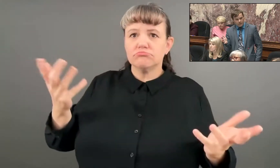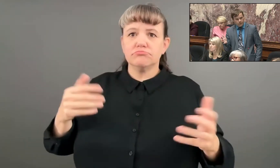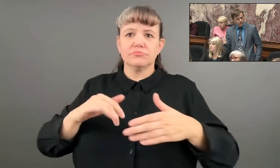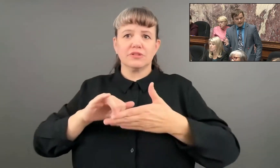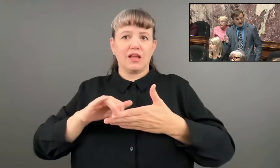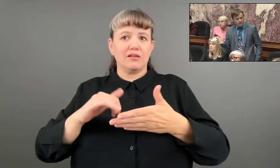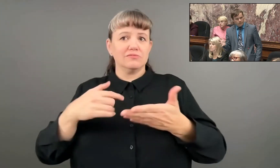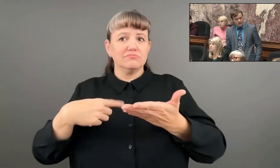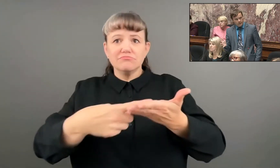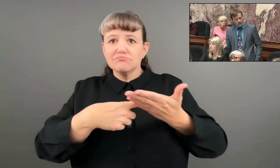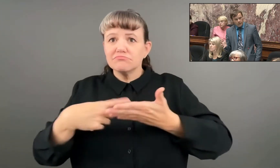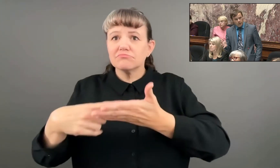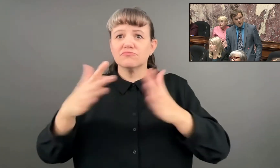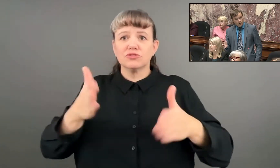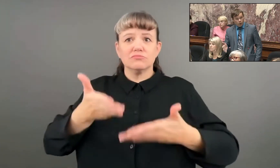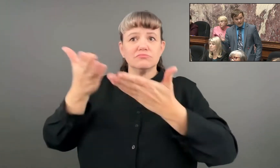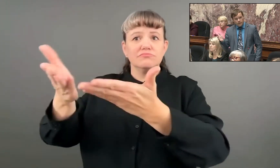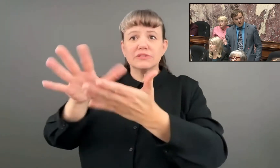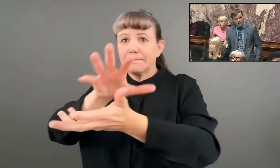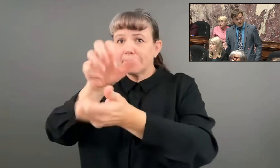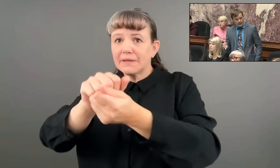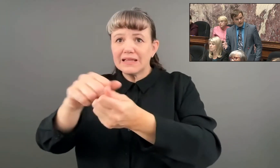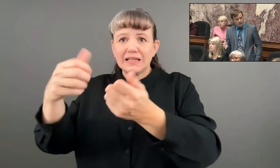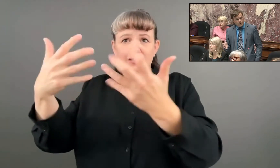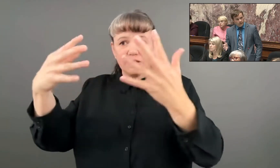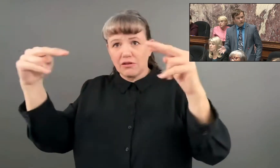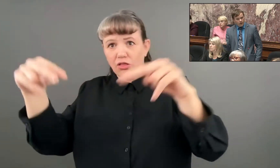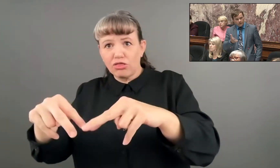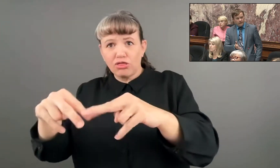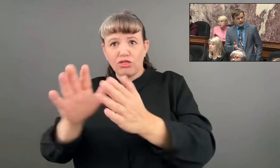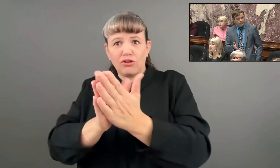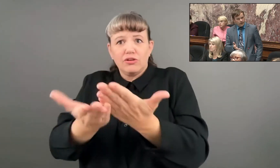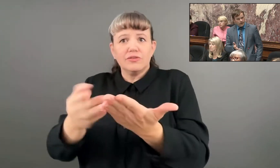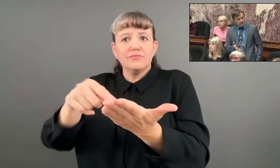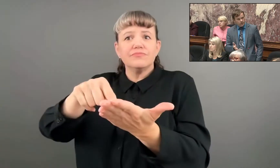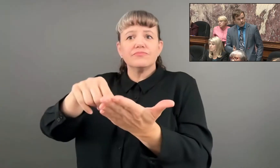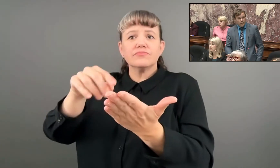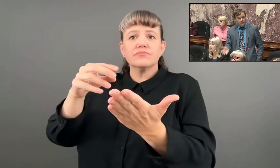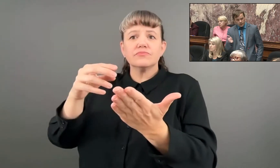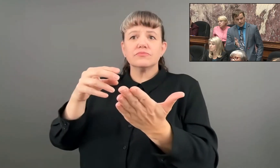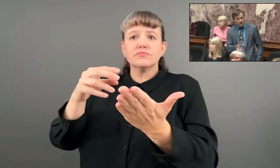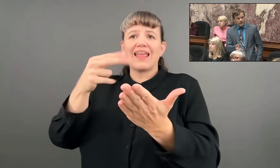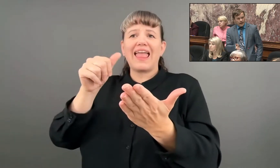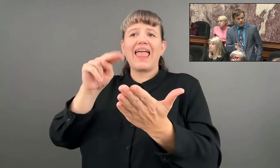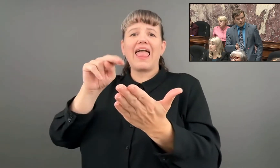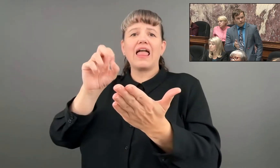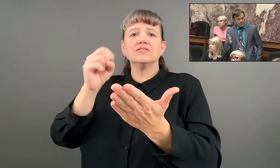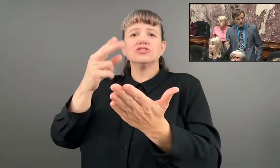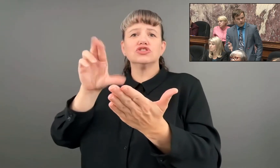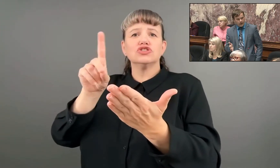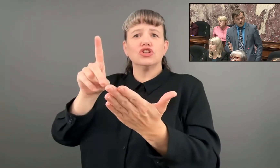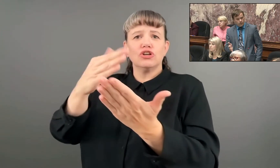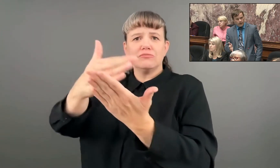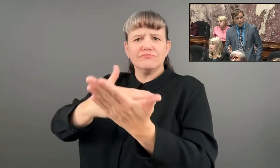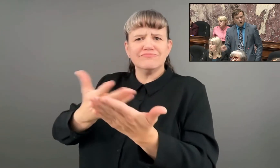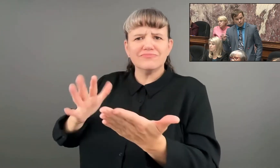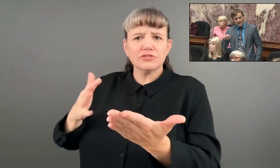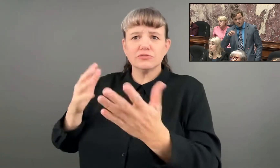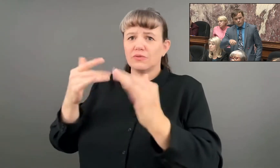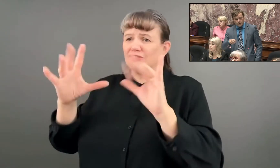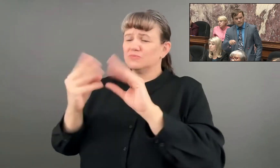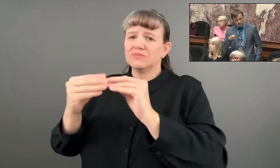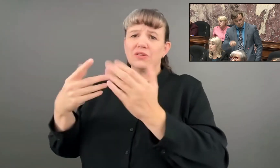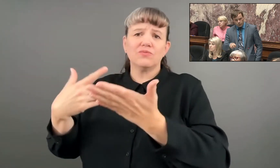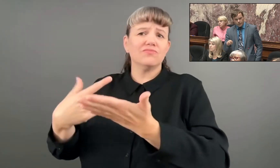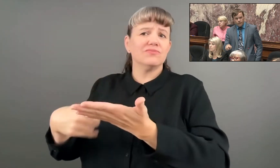up in Hansard if they hadn't spent the time, or they could talk to Haida. They could talk to the Council of Haida Nation. They could talk to councillors and mayors in Haida Gwaii who are